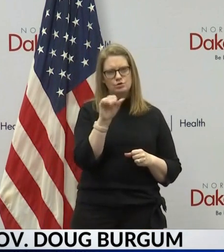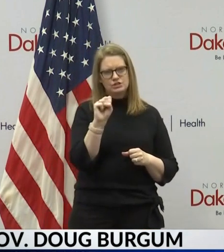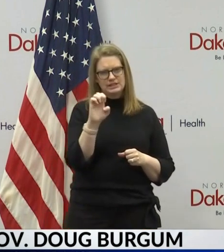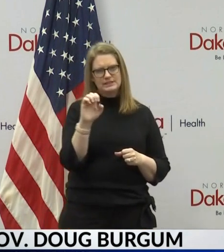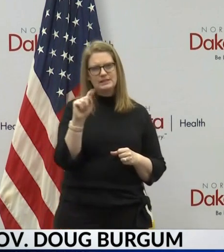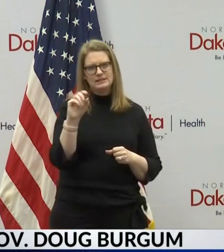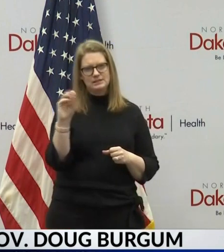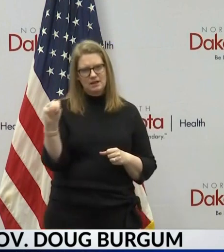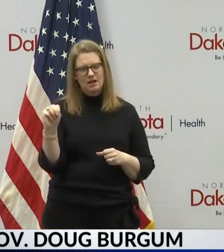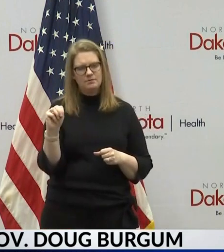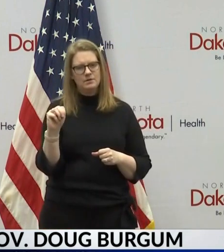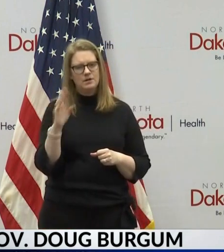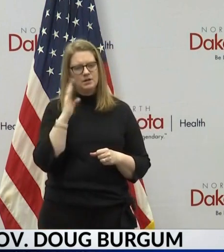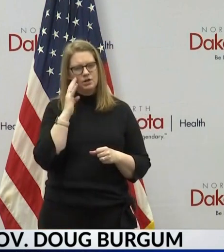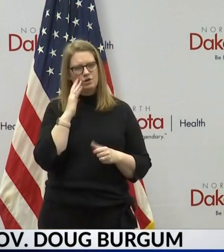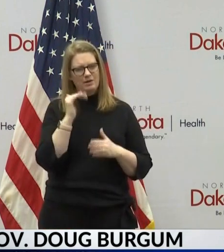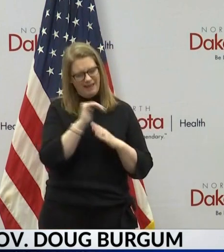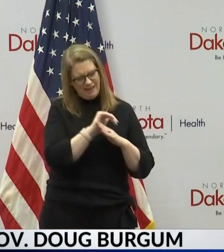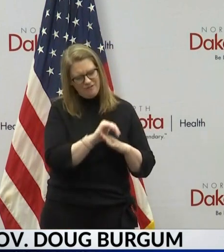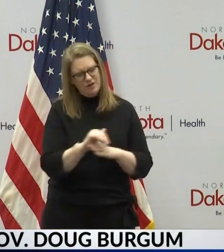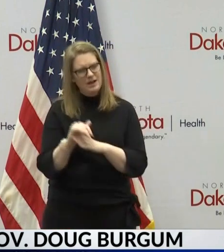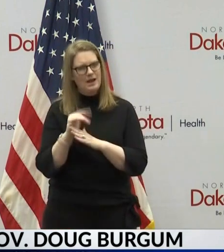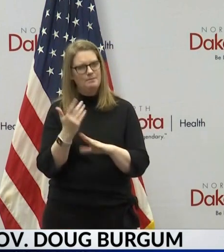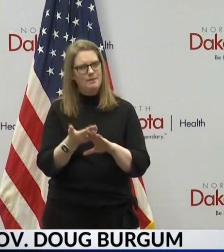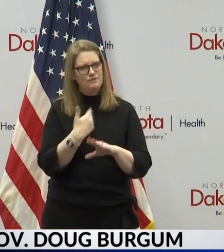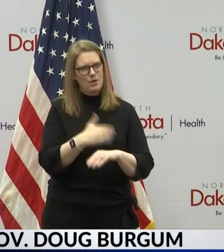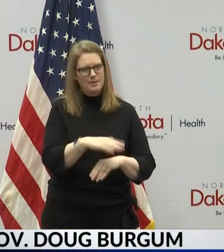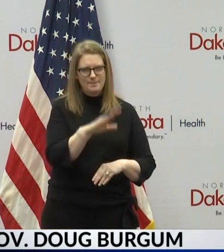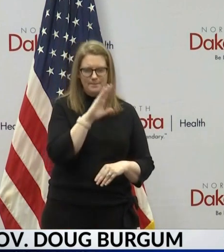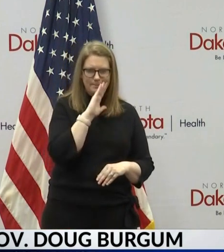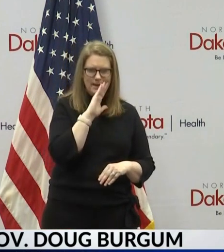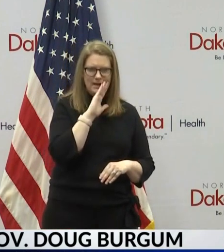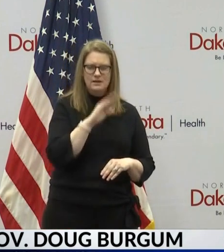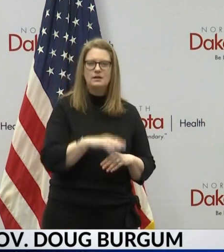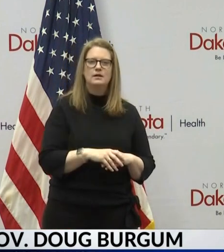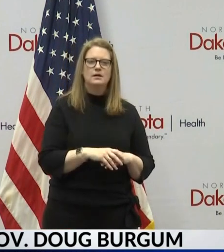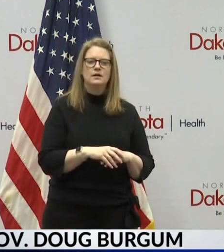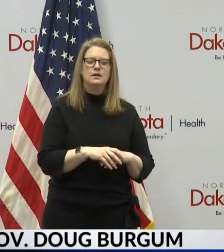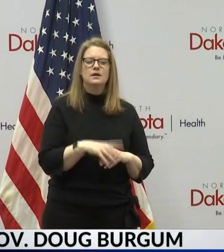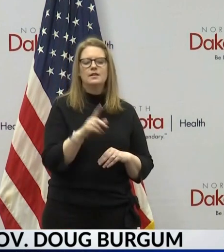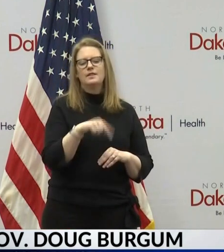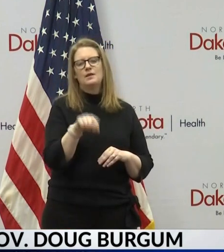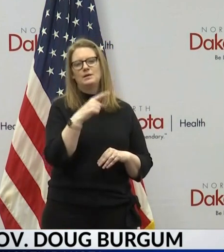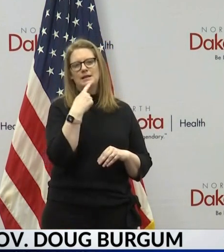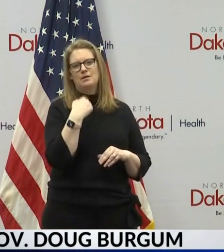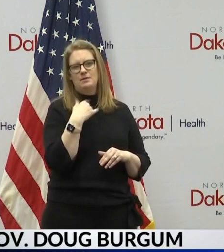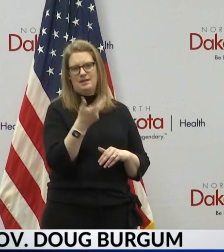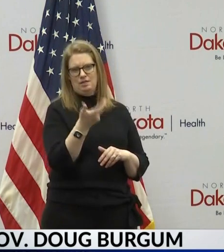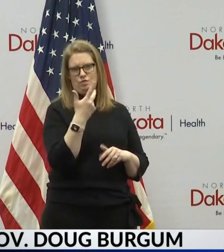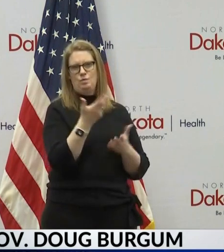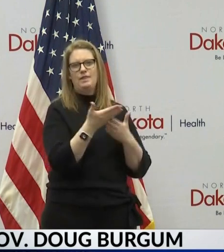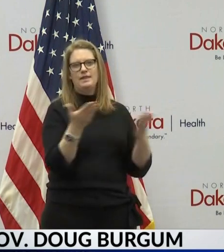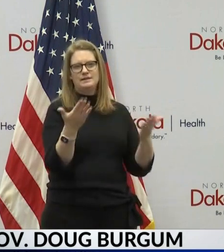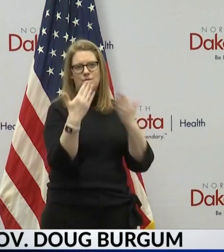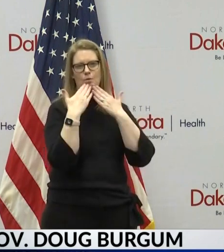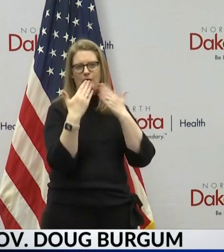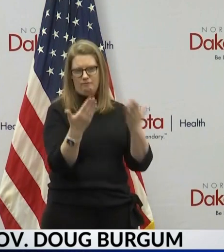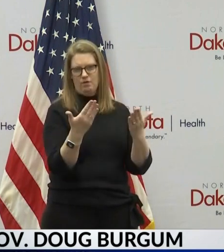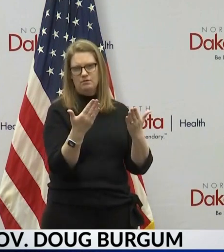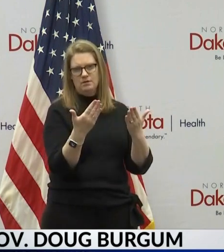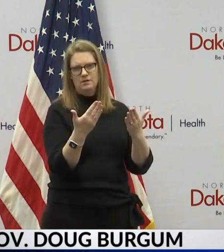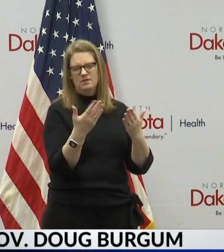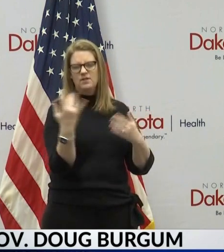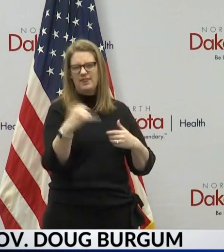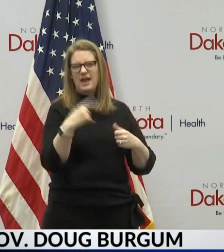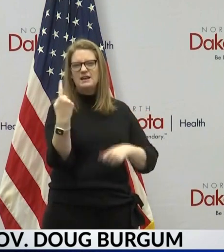at night before they went to bed, would have them recite a list of 3 things that they were grateful for from that